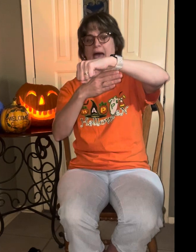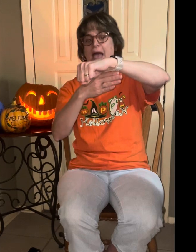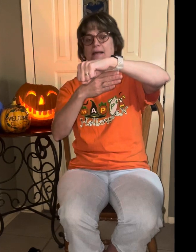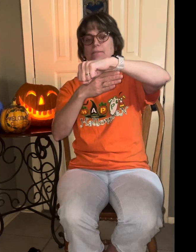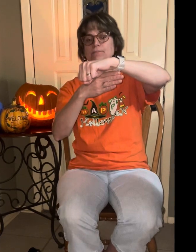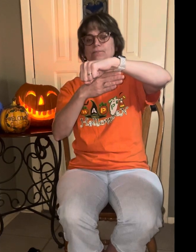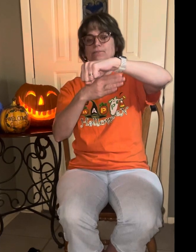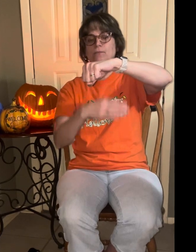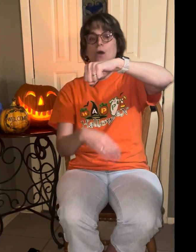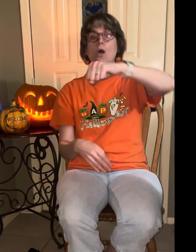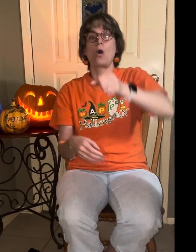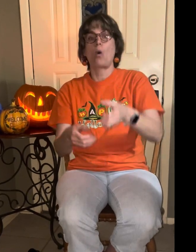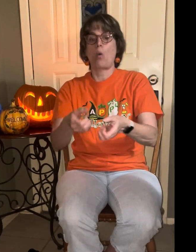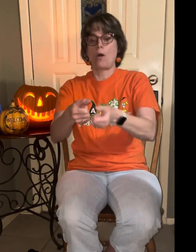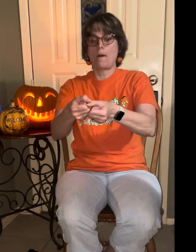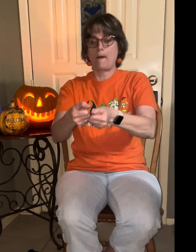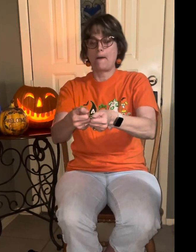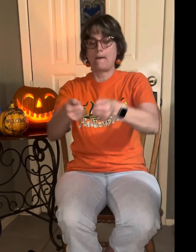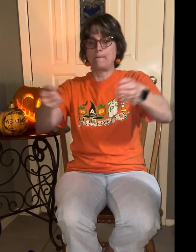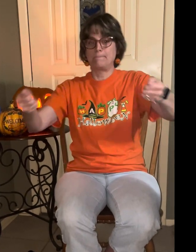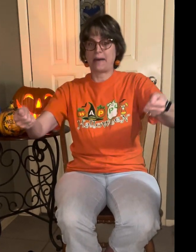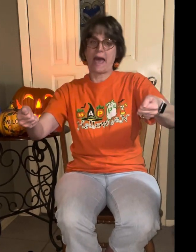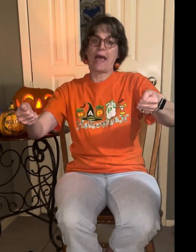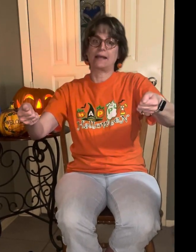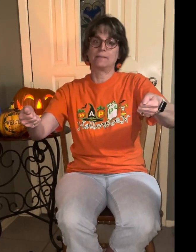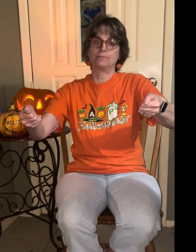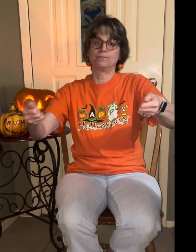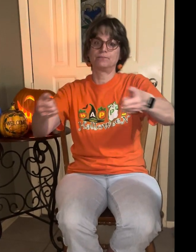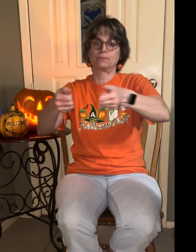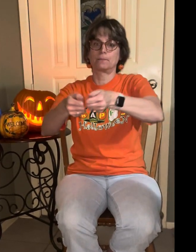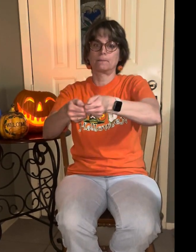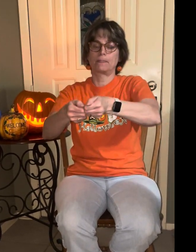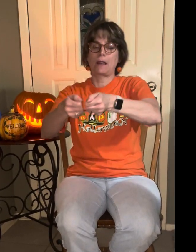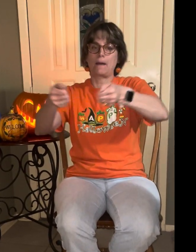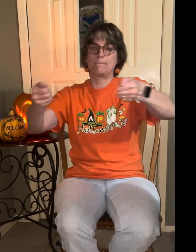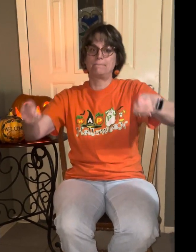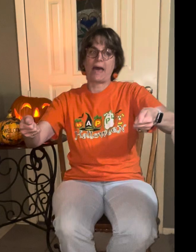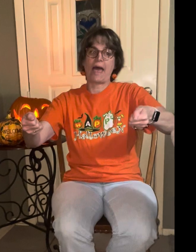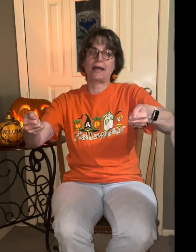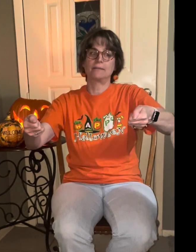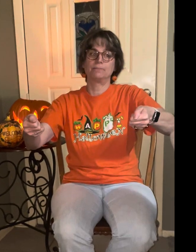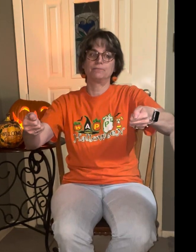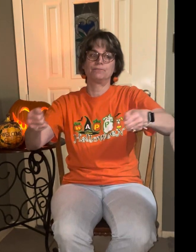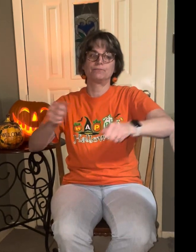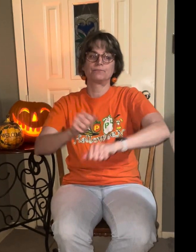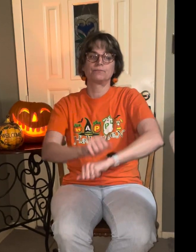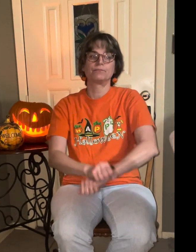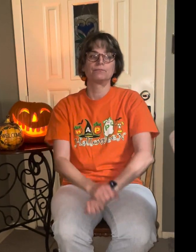bag, or bag, bag.